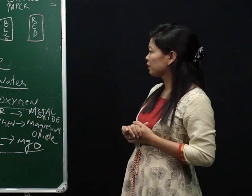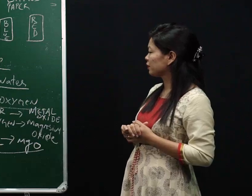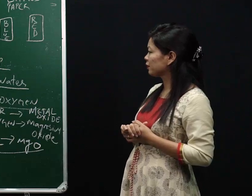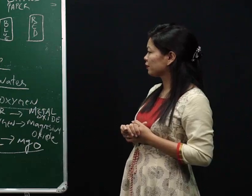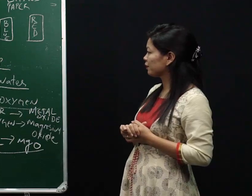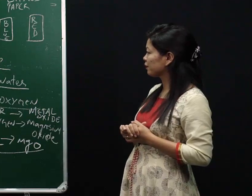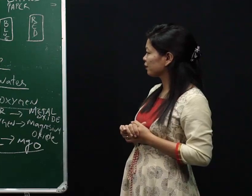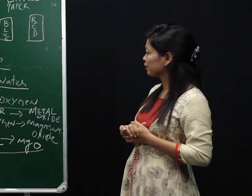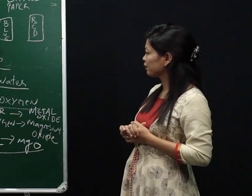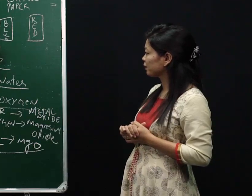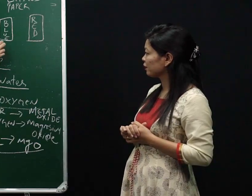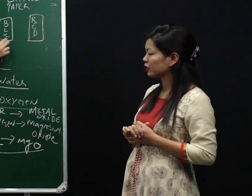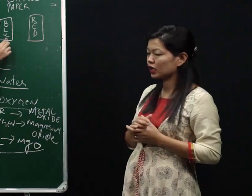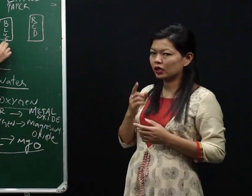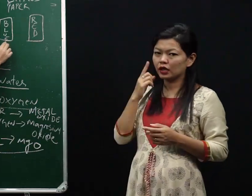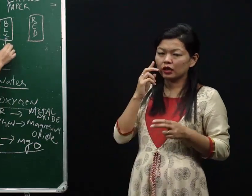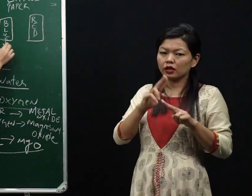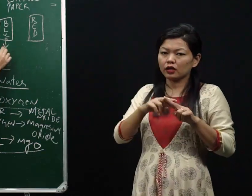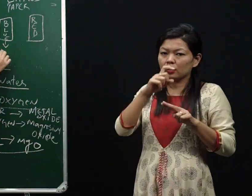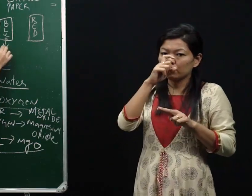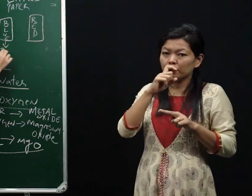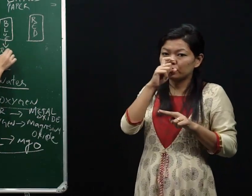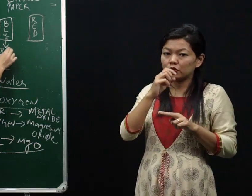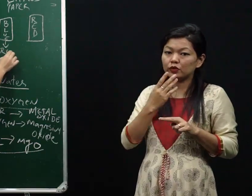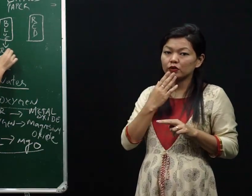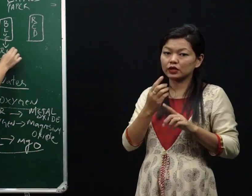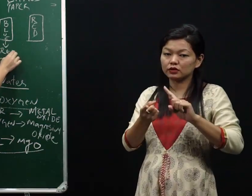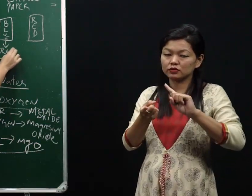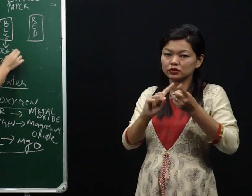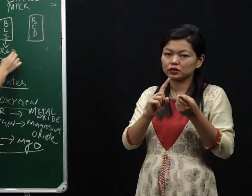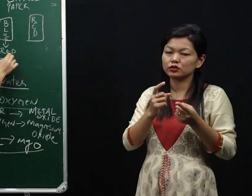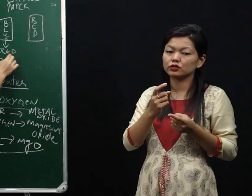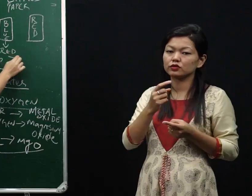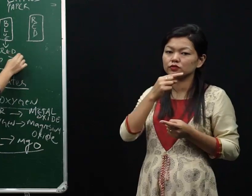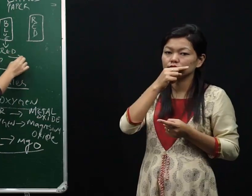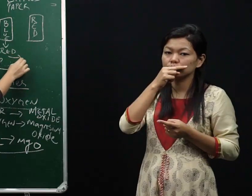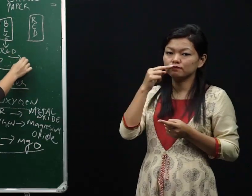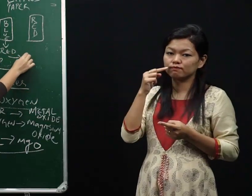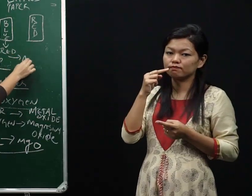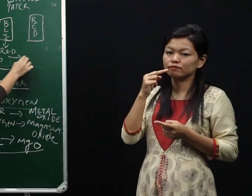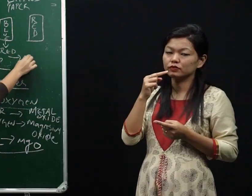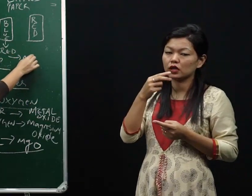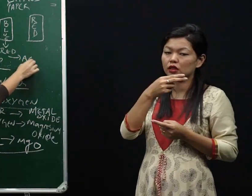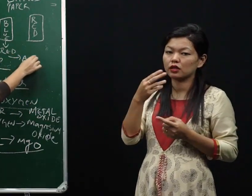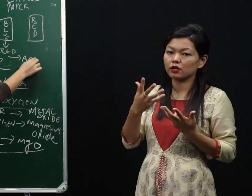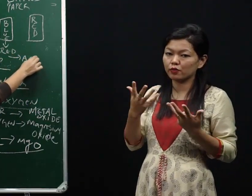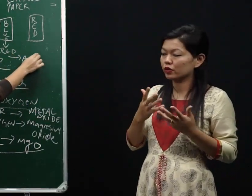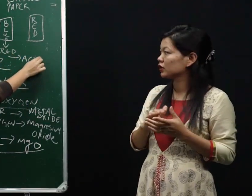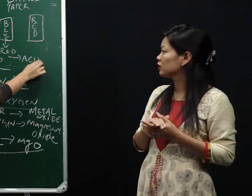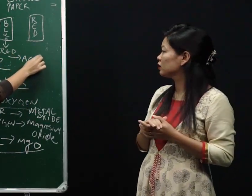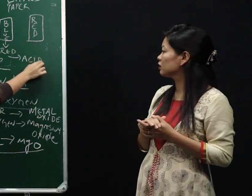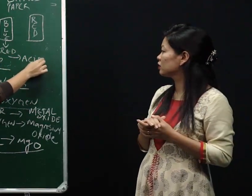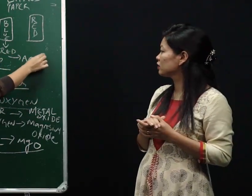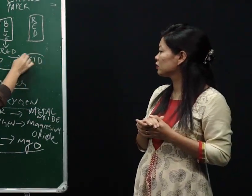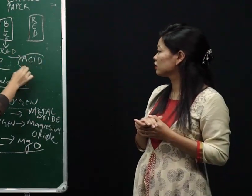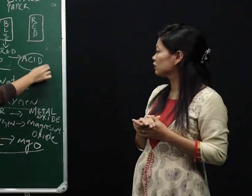Now, if blue changes to red, we'll say that it is acid,